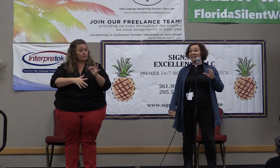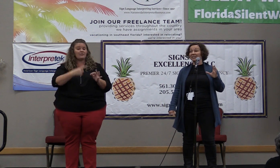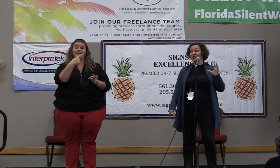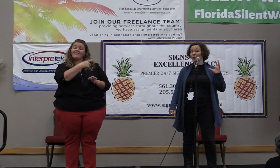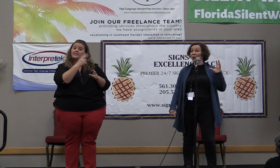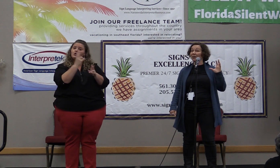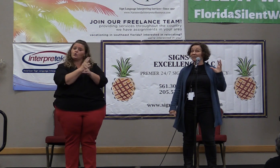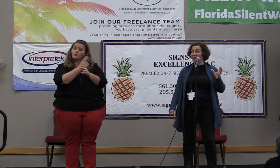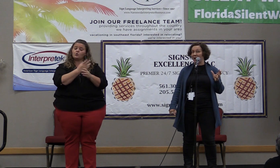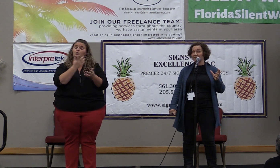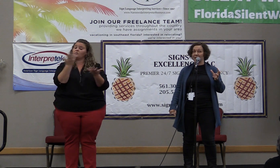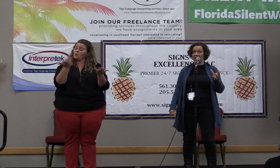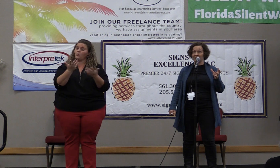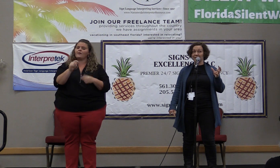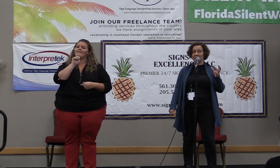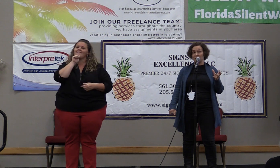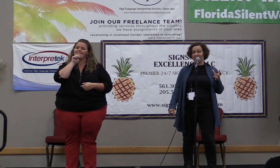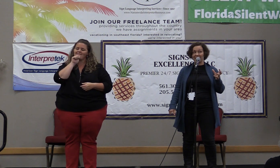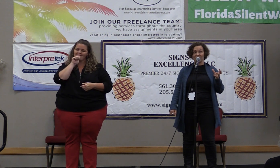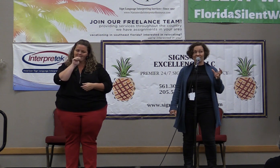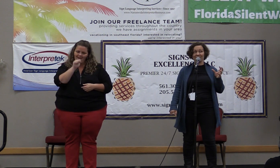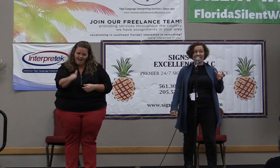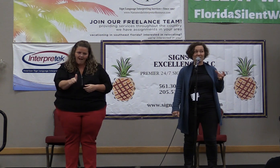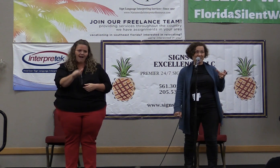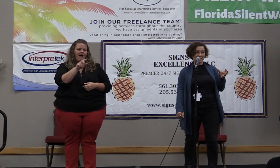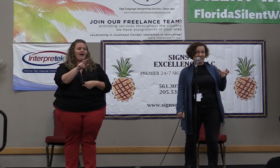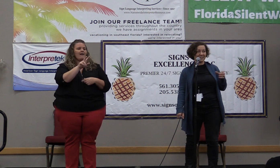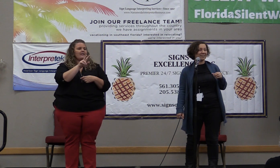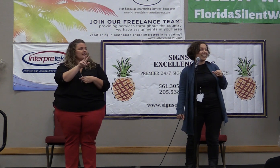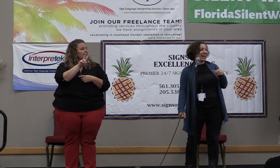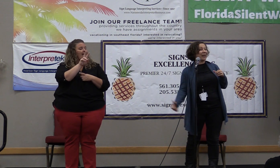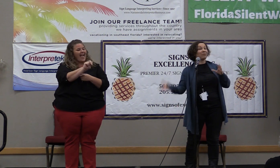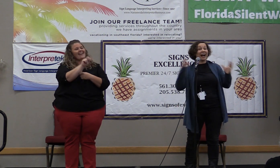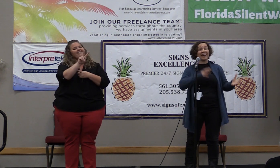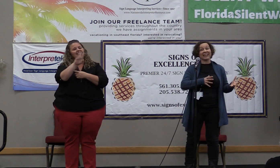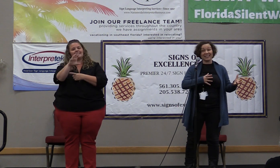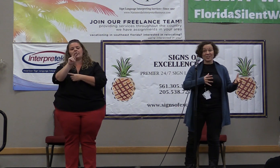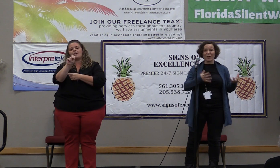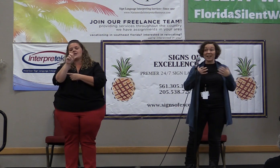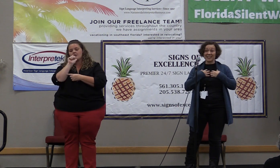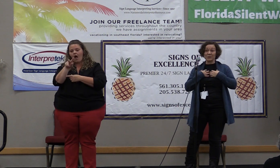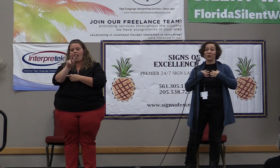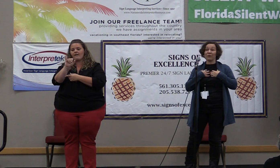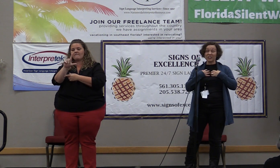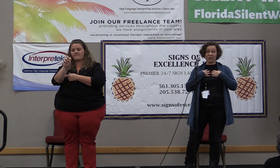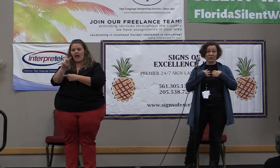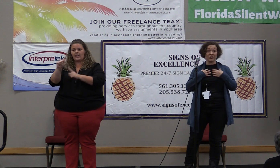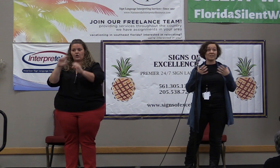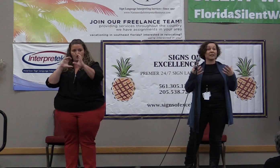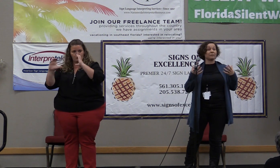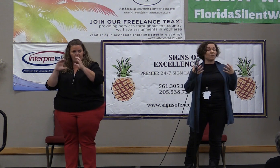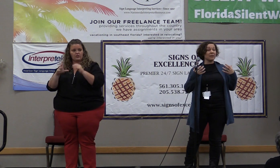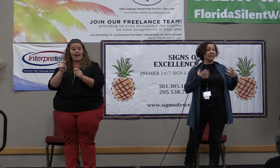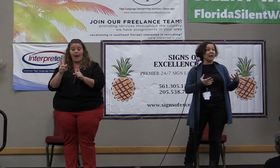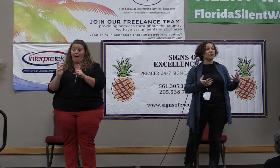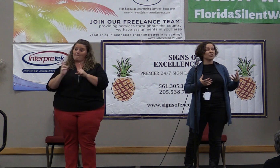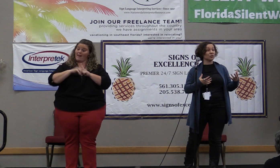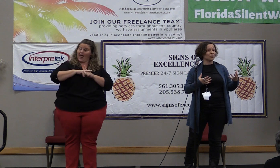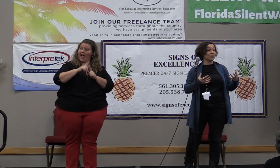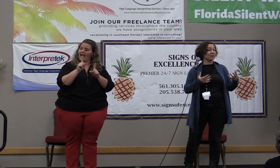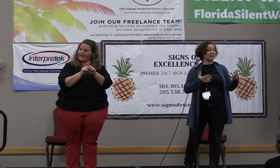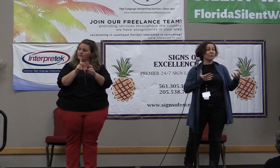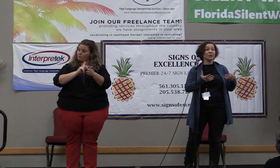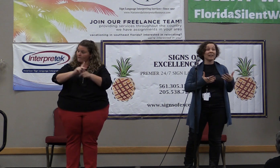is using the tool of nonviolent communication, NVC, and applying it to us as professionals, being